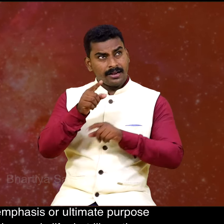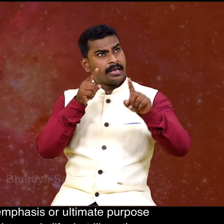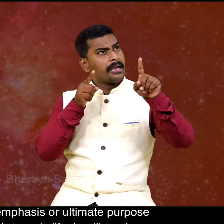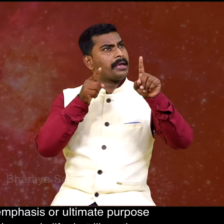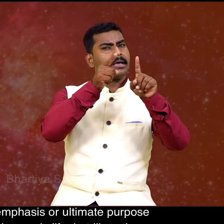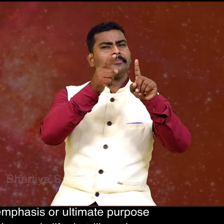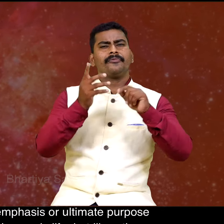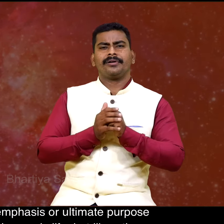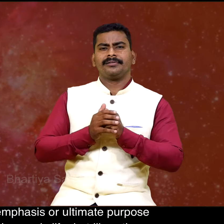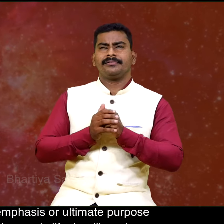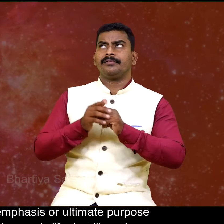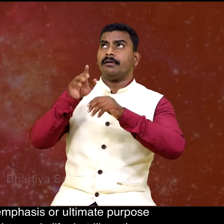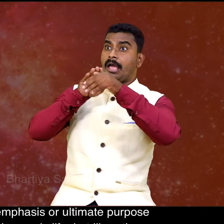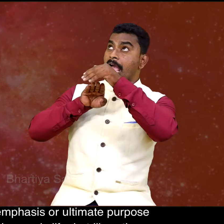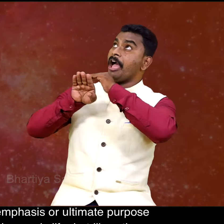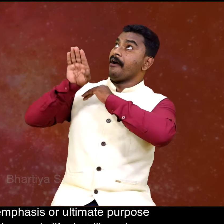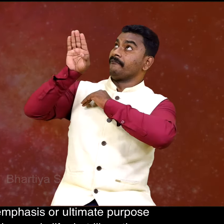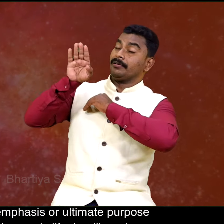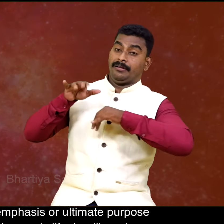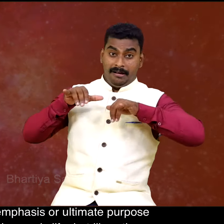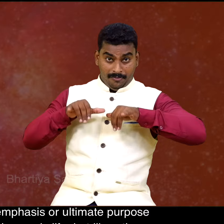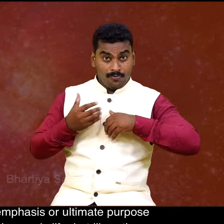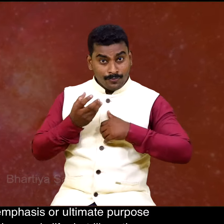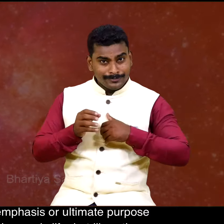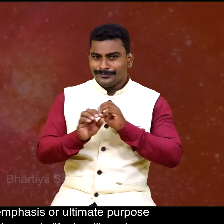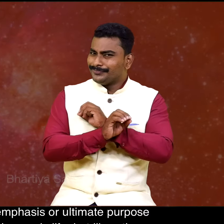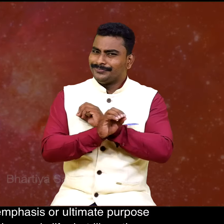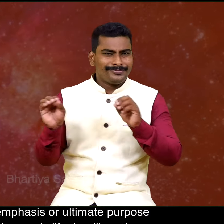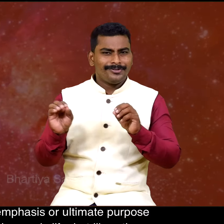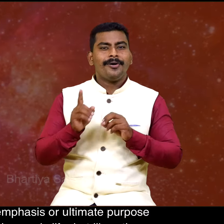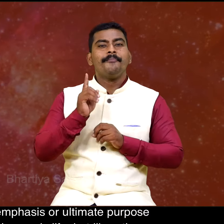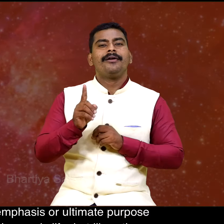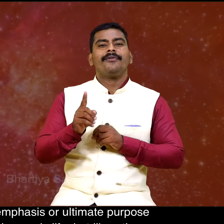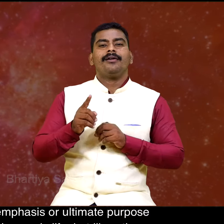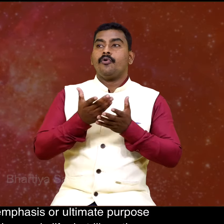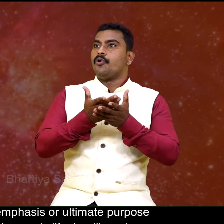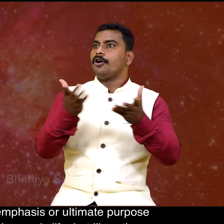ultimate purpose is not heavenly life, but liberation.